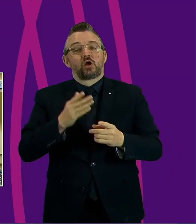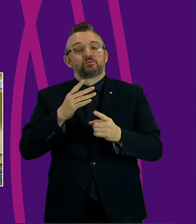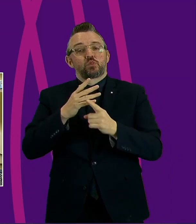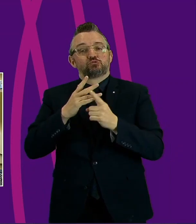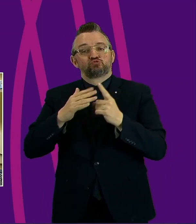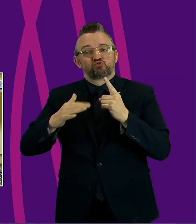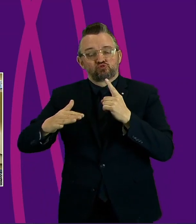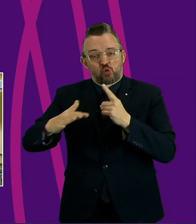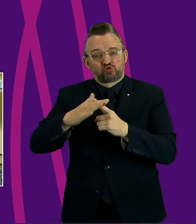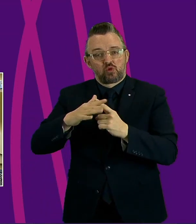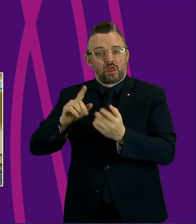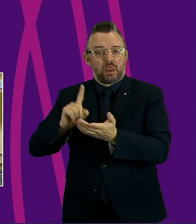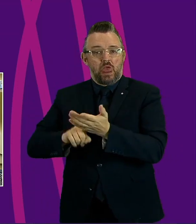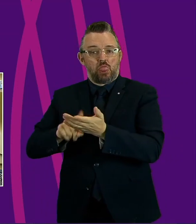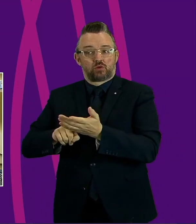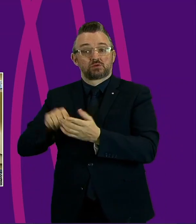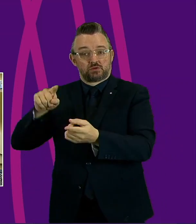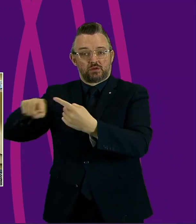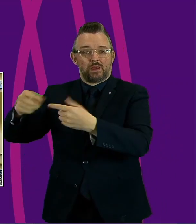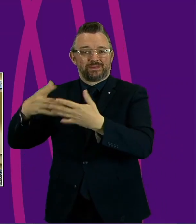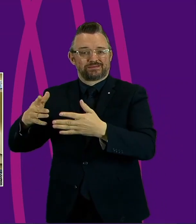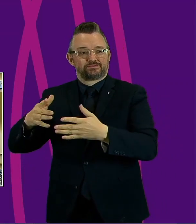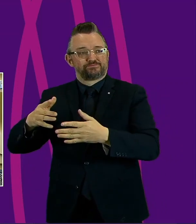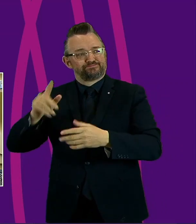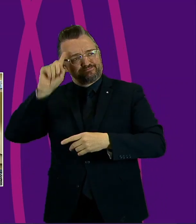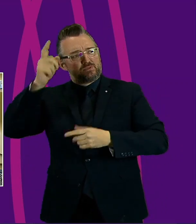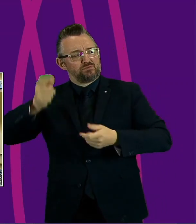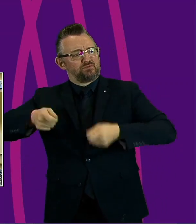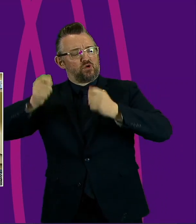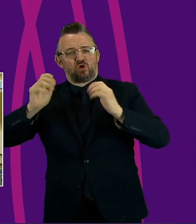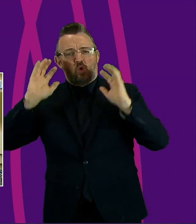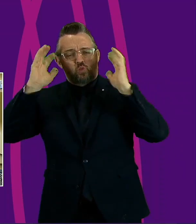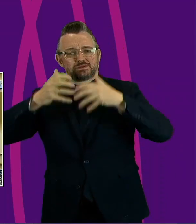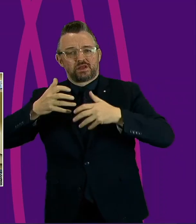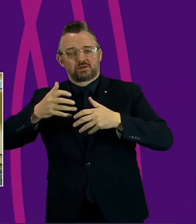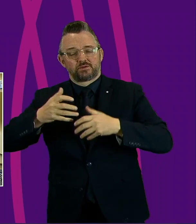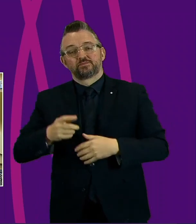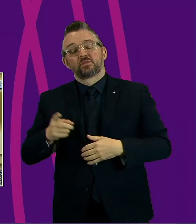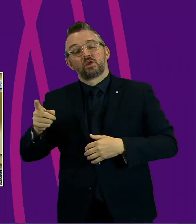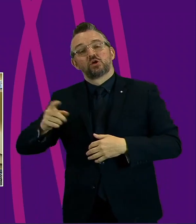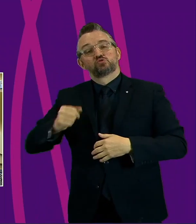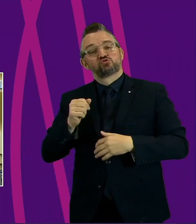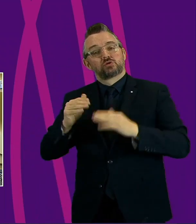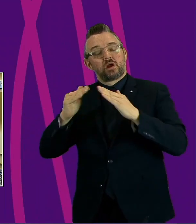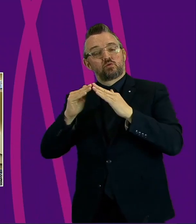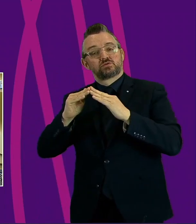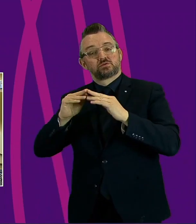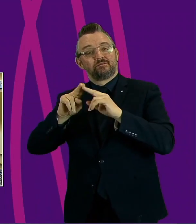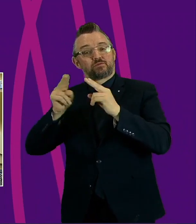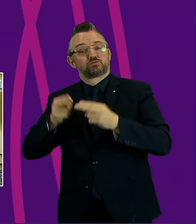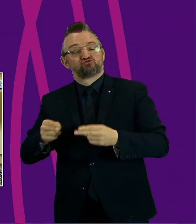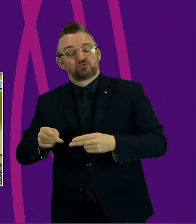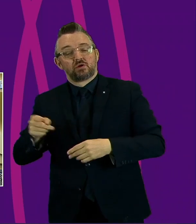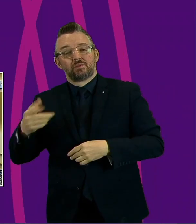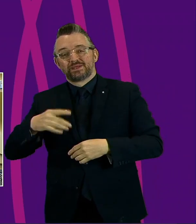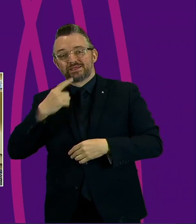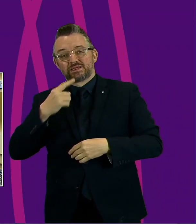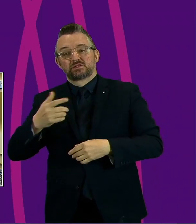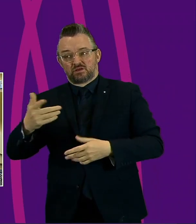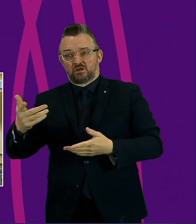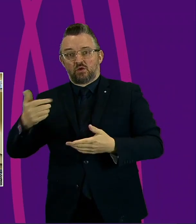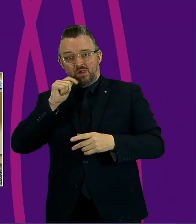who actually raised concerns about that. The Scottish Federation of Housing Associations said, and I'm quoting, it would undermine and threaten the well-being